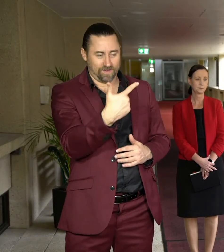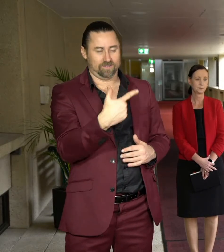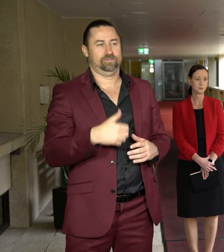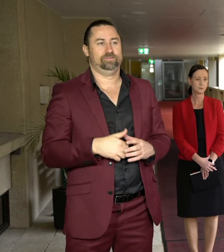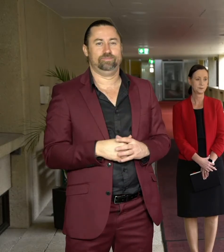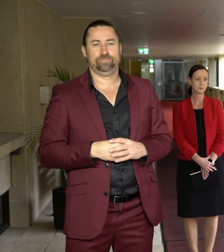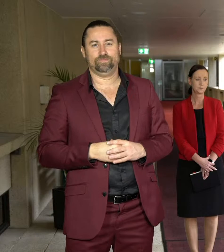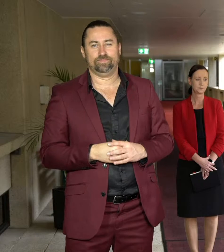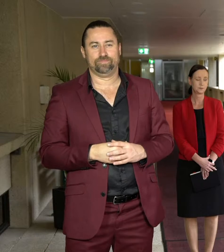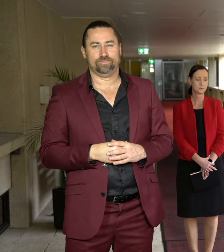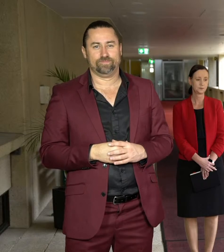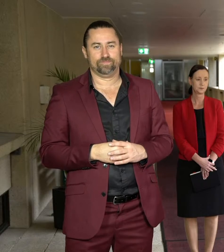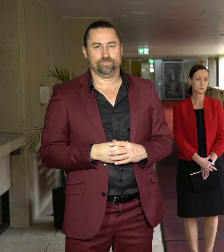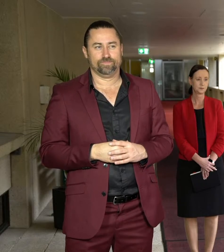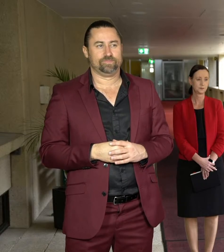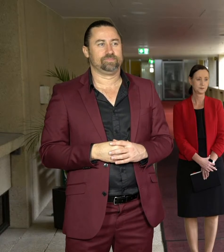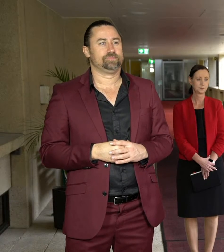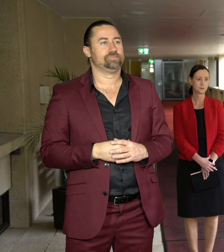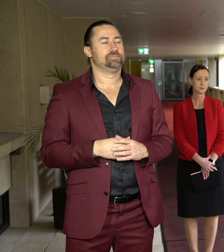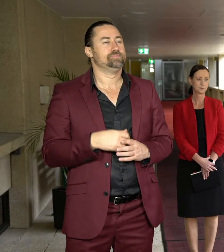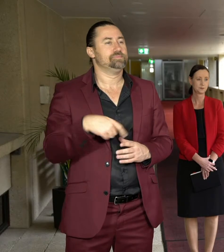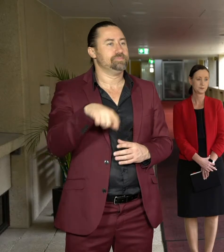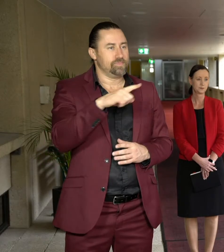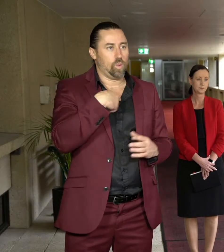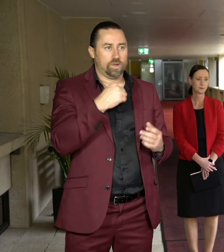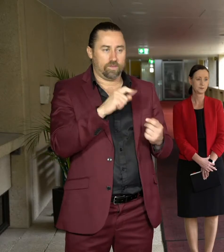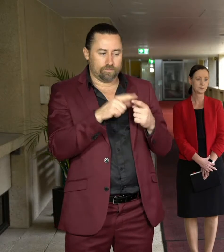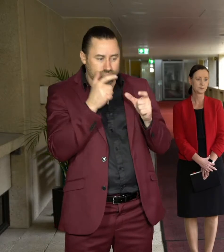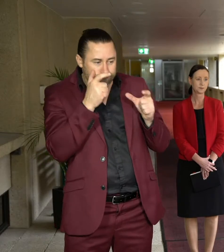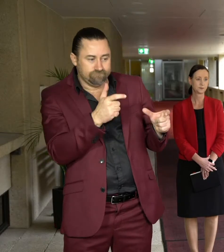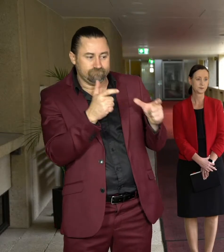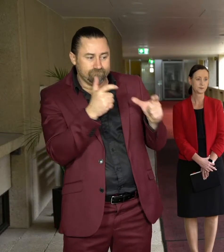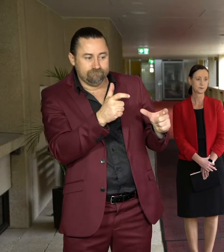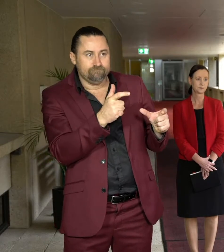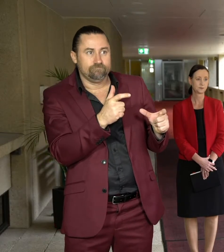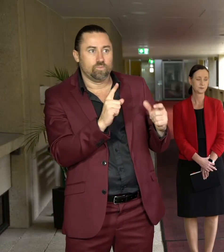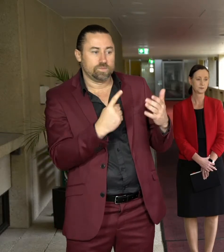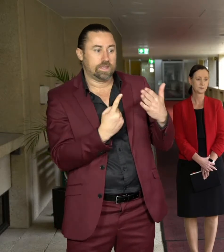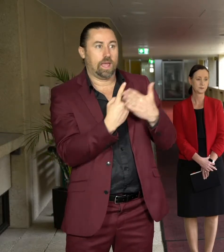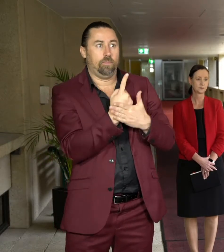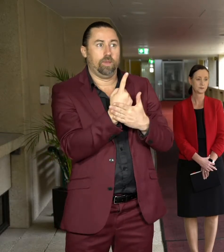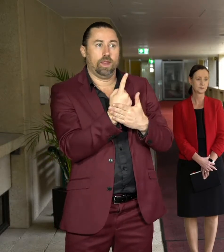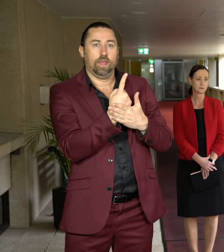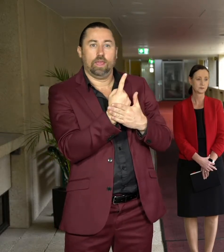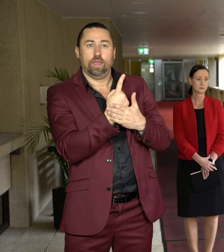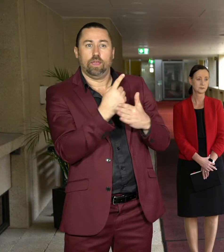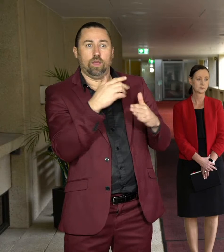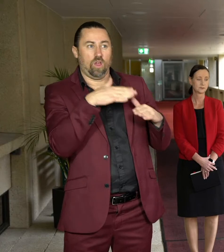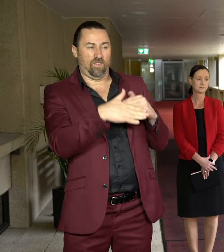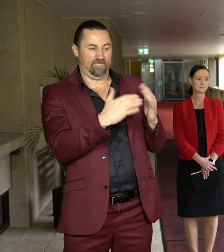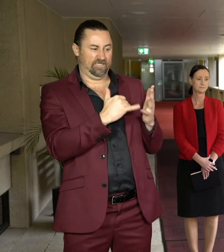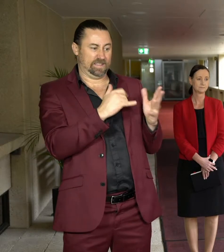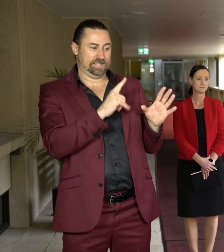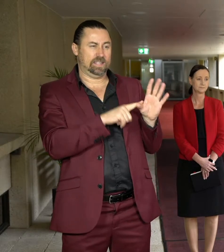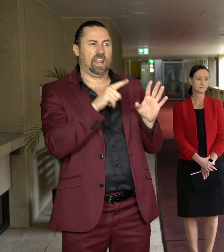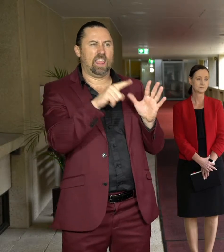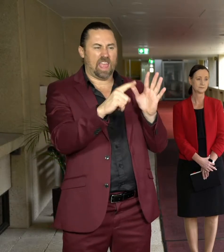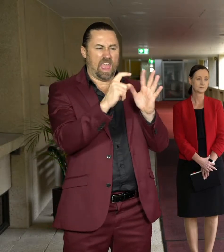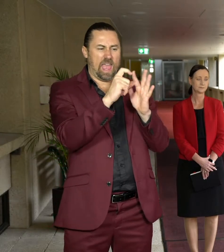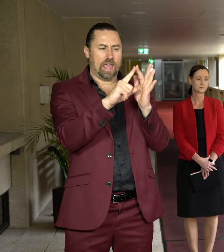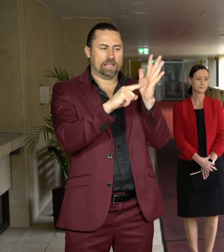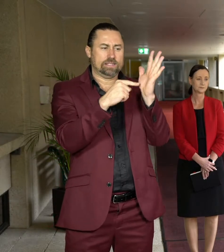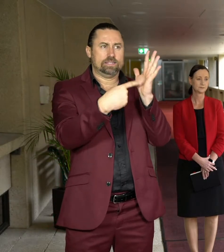491,587. As you'd understand, we continue to monitor the situation related to the Sydney Delta